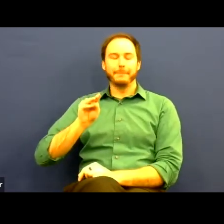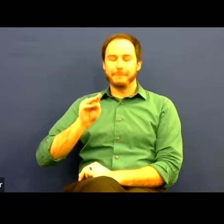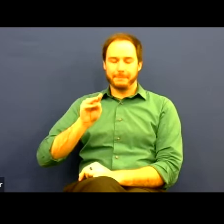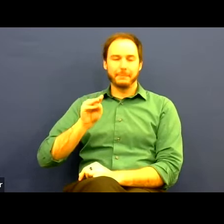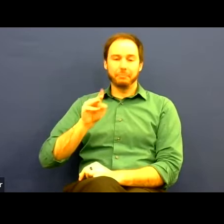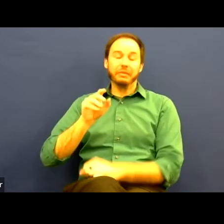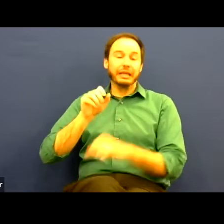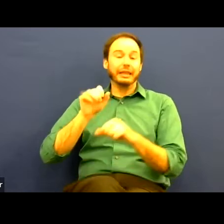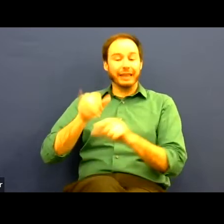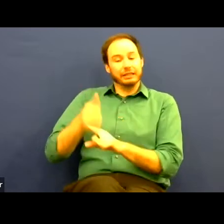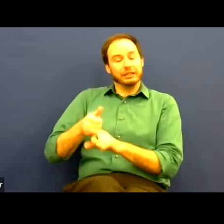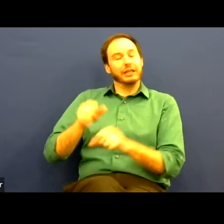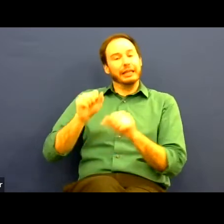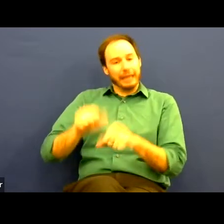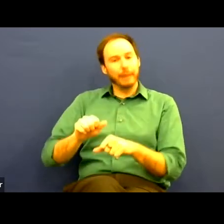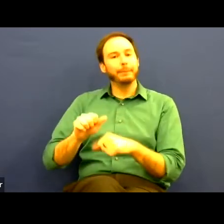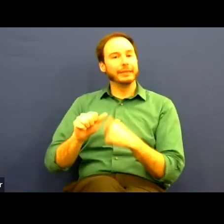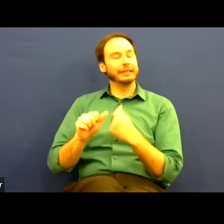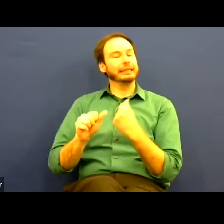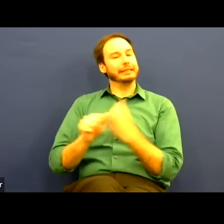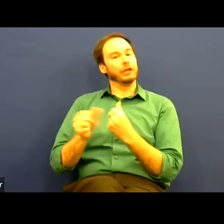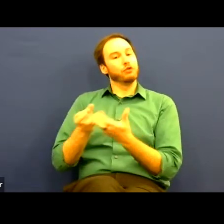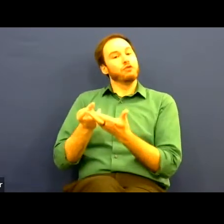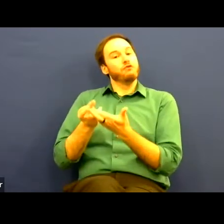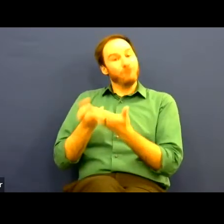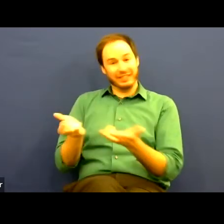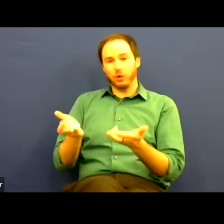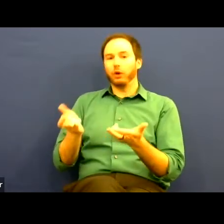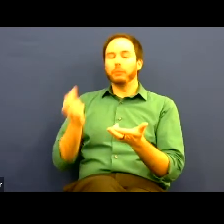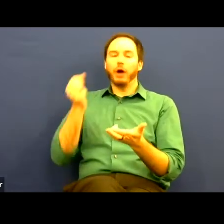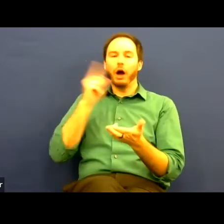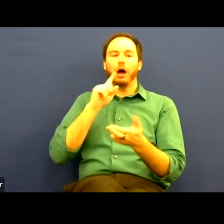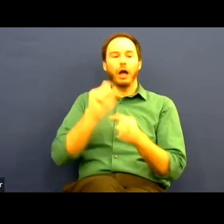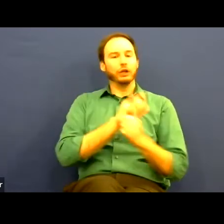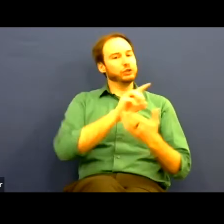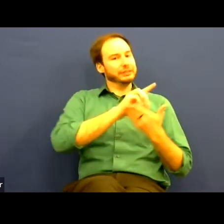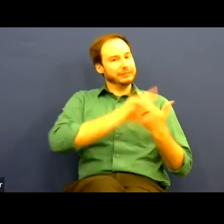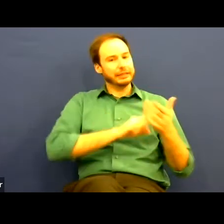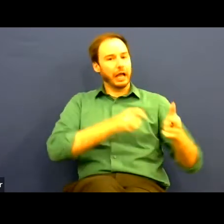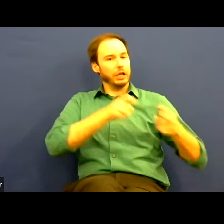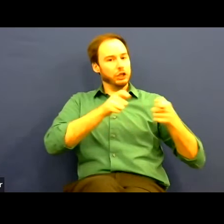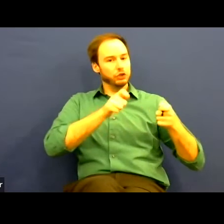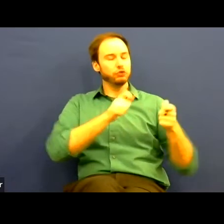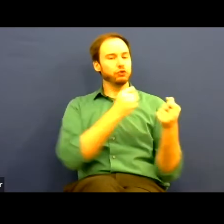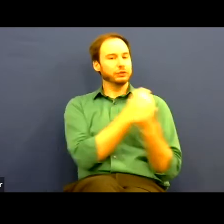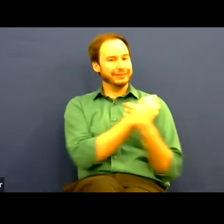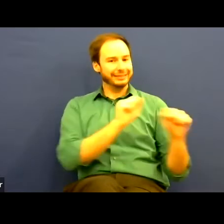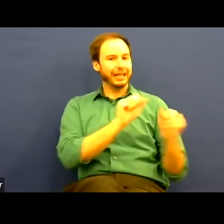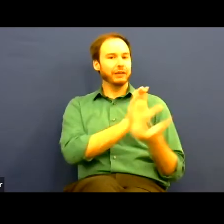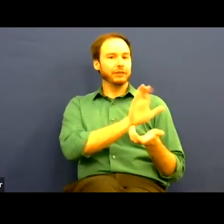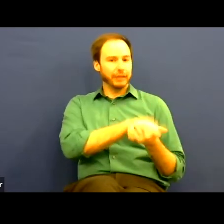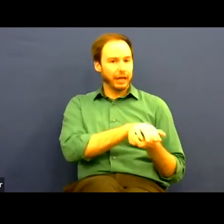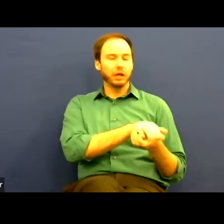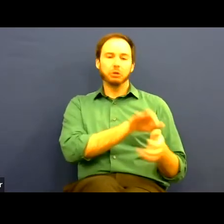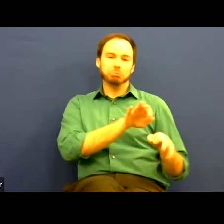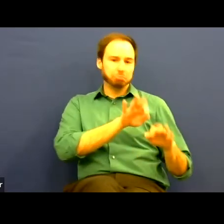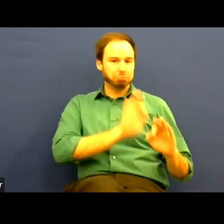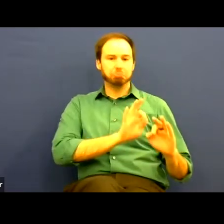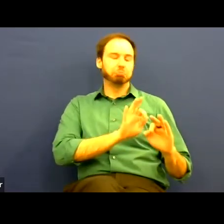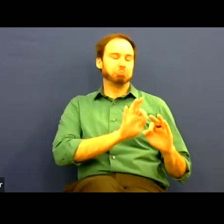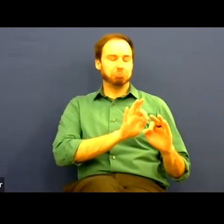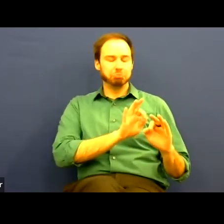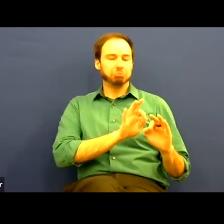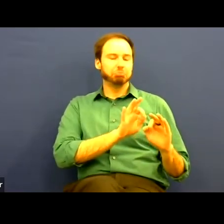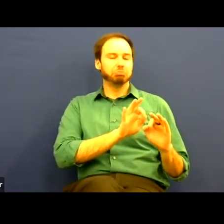a dangerous subject or substance, but like I said, in a controlled, properly built